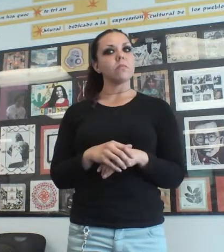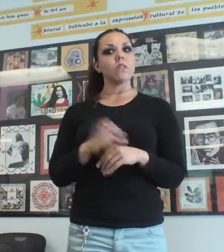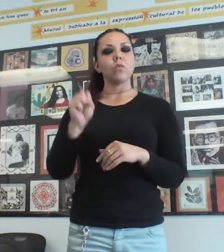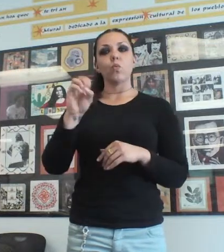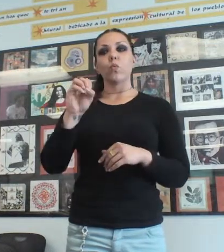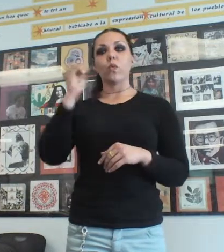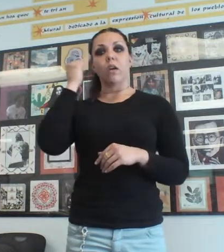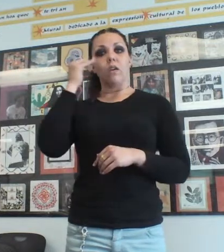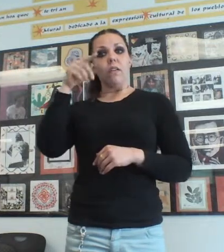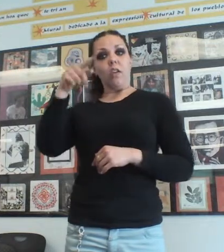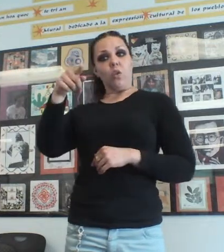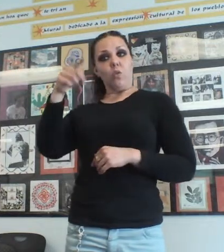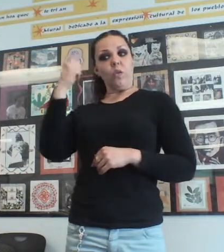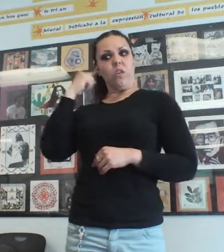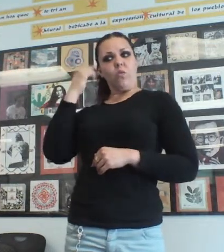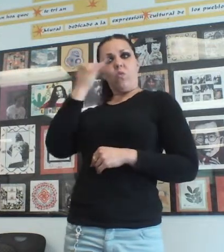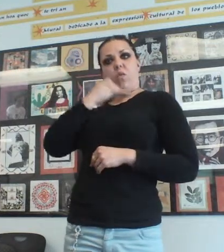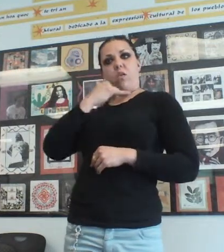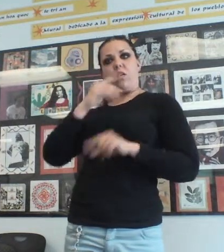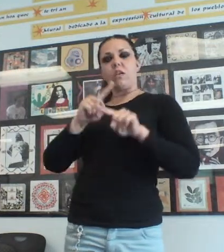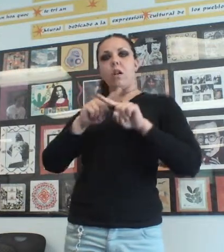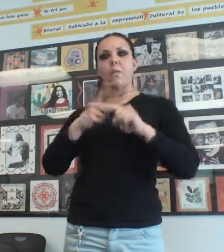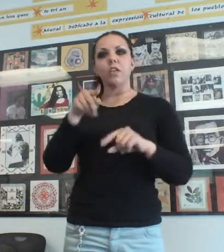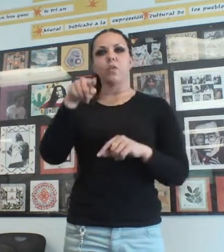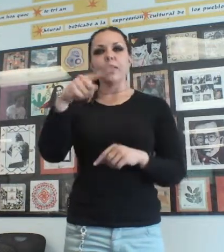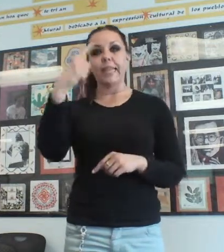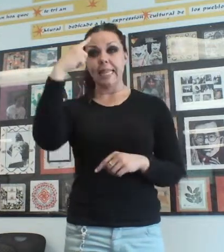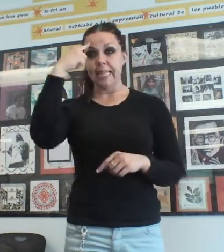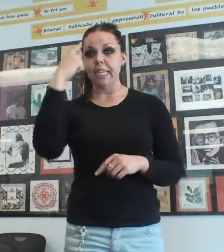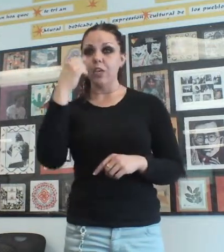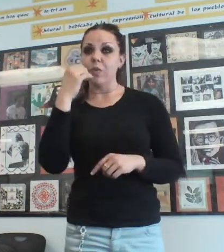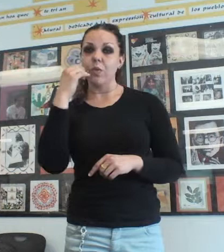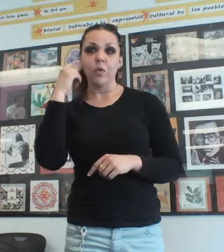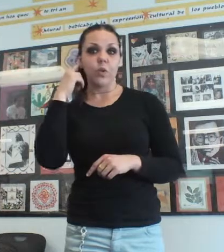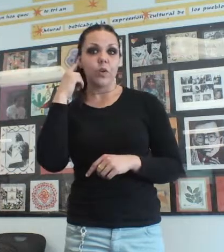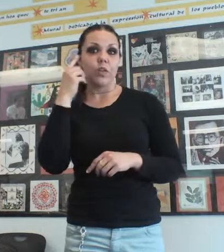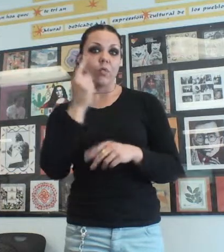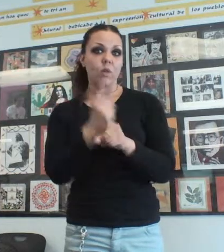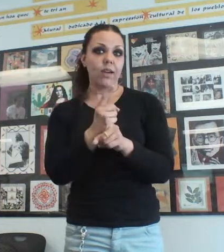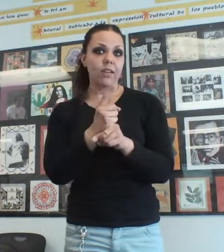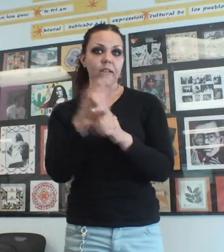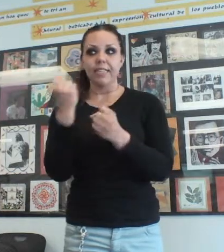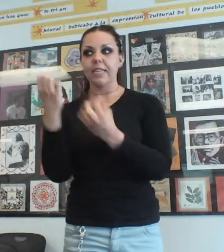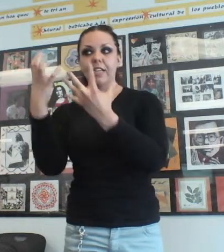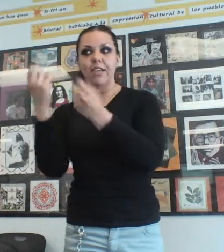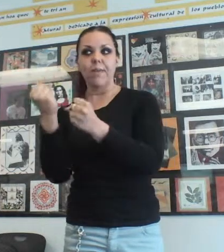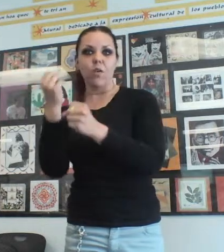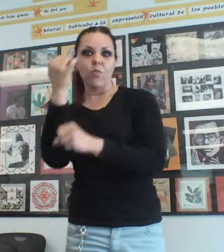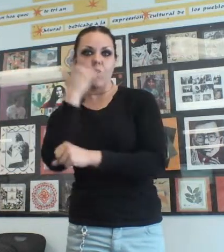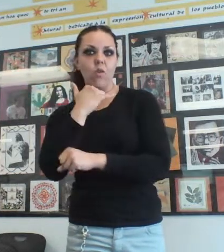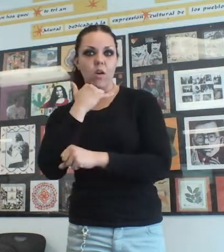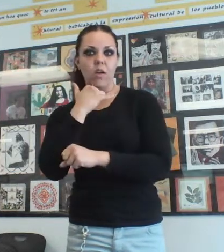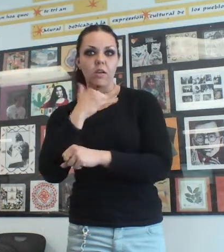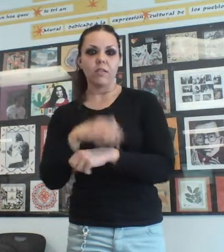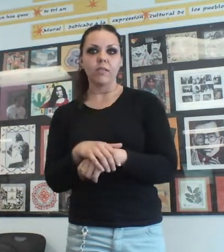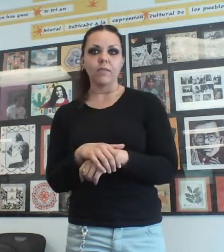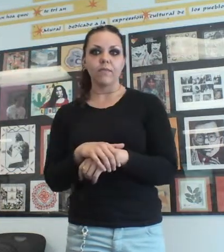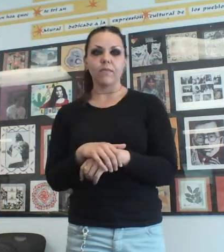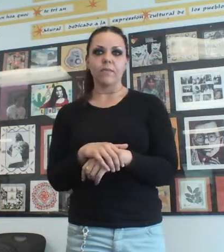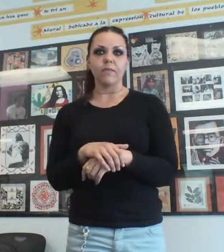it, but you think you heard it correctly, it's going to come out incorrect. But that's the process.